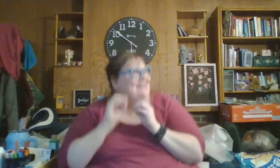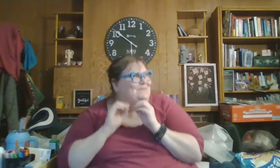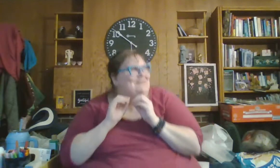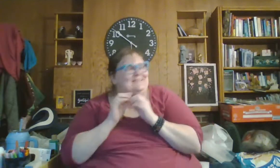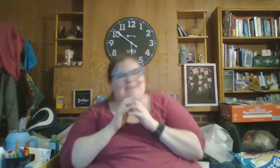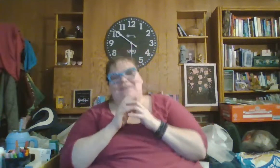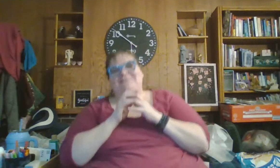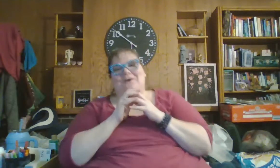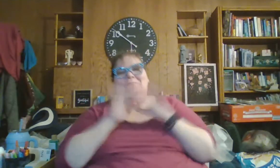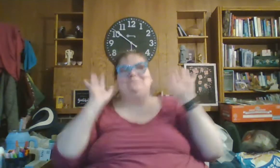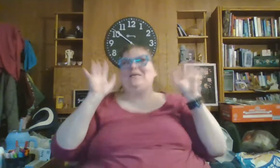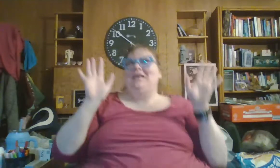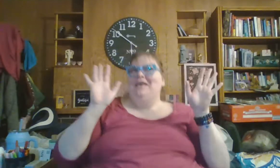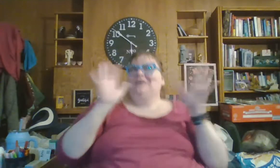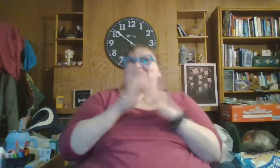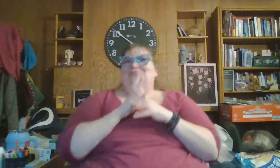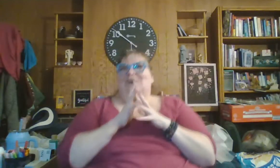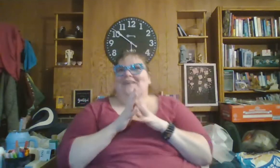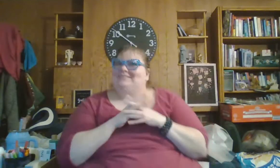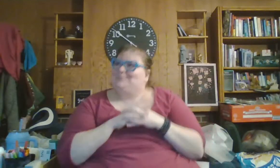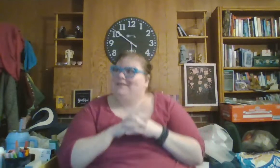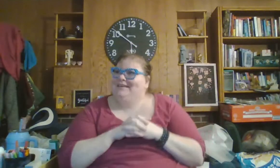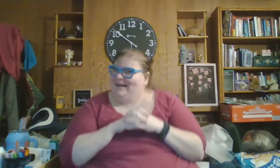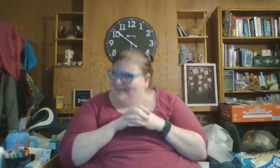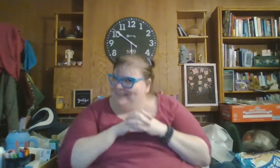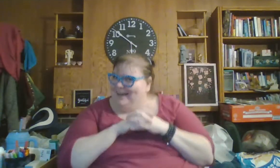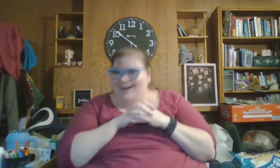at a discount. So just putting that out there.